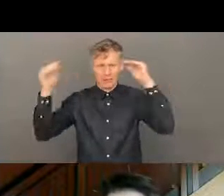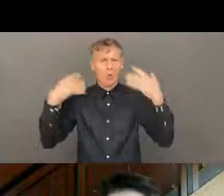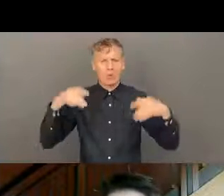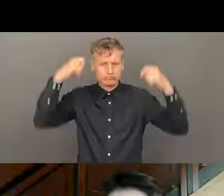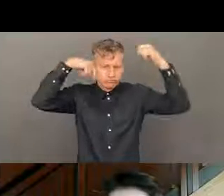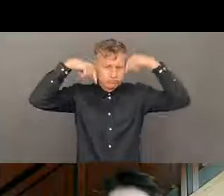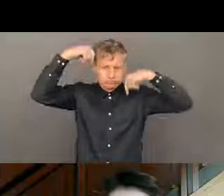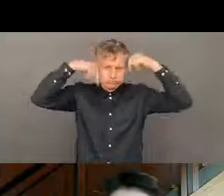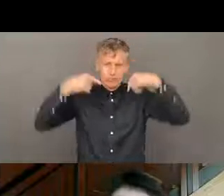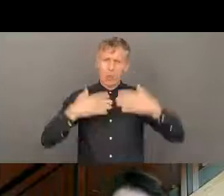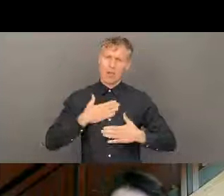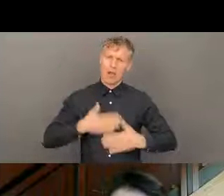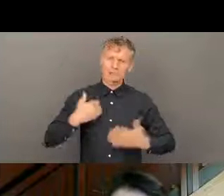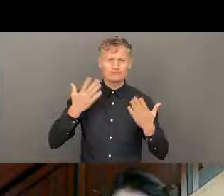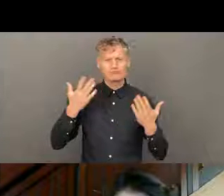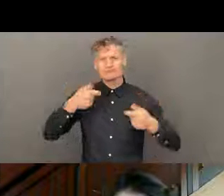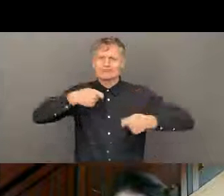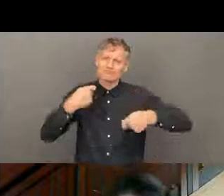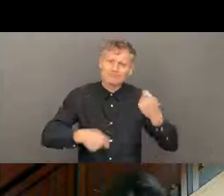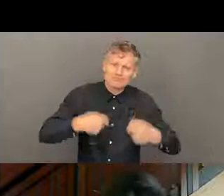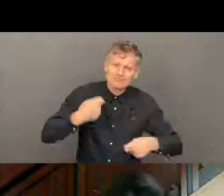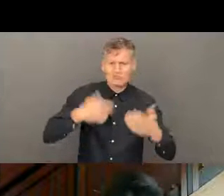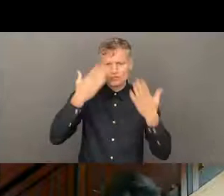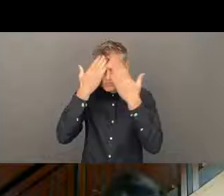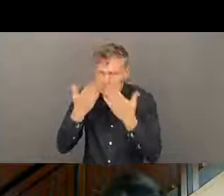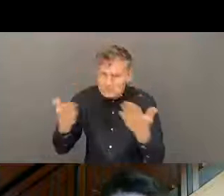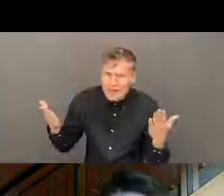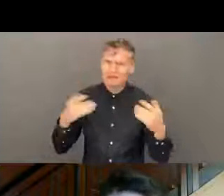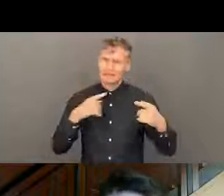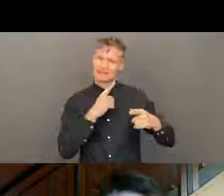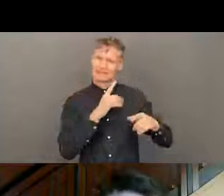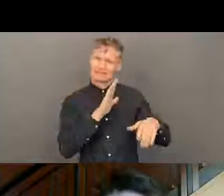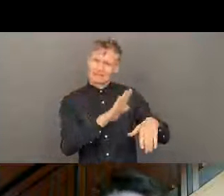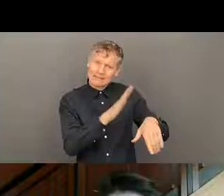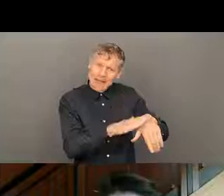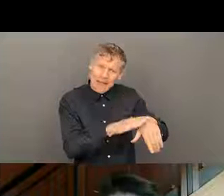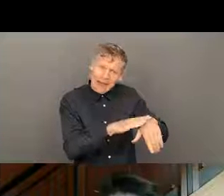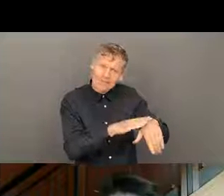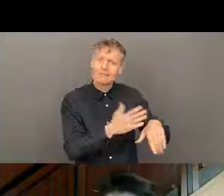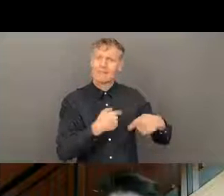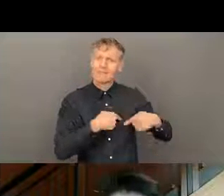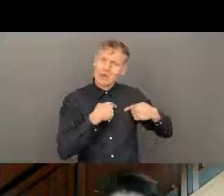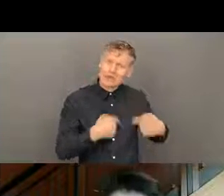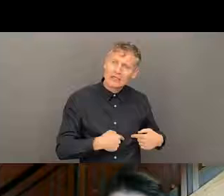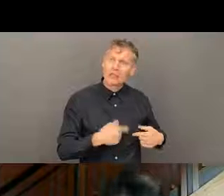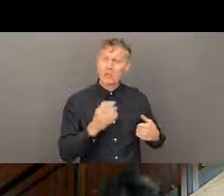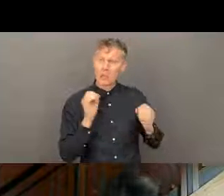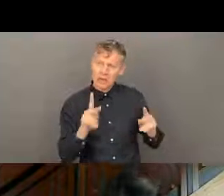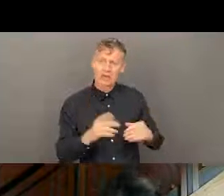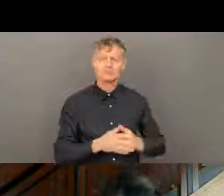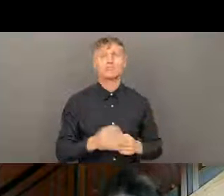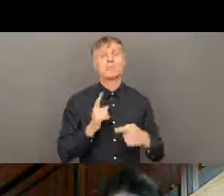flexibility and respect for the needs and the time of the volunteering. And to facilitate her